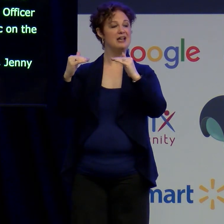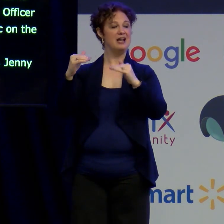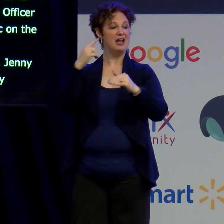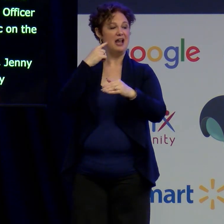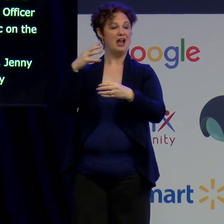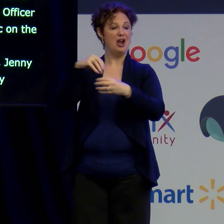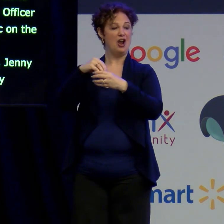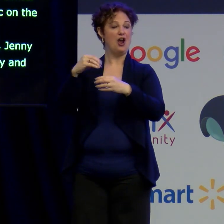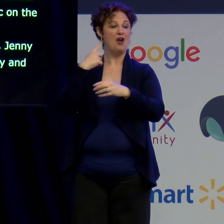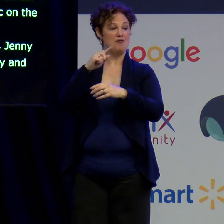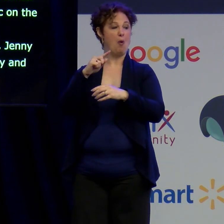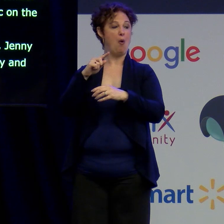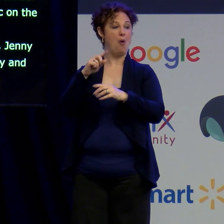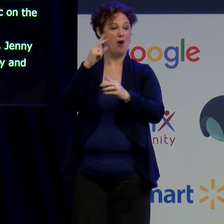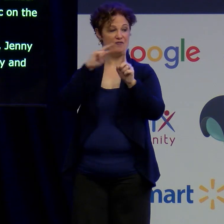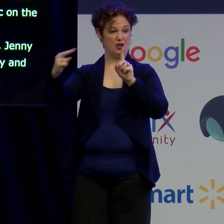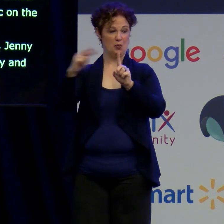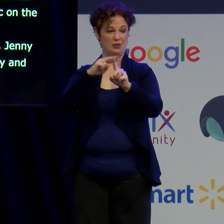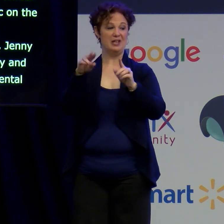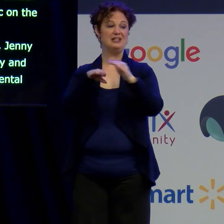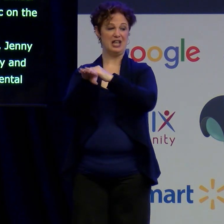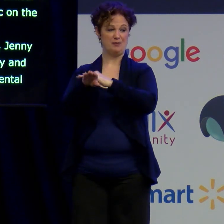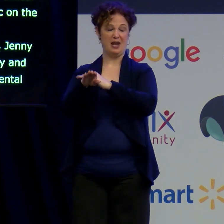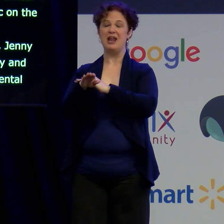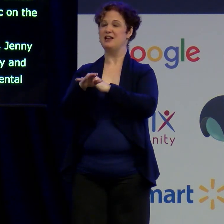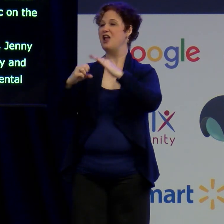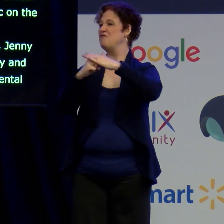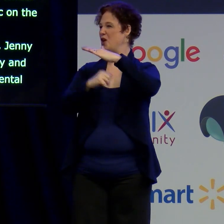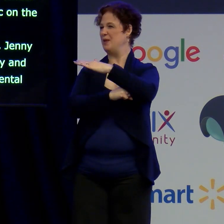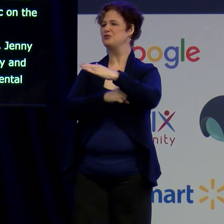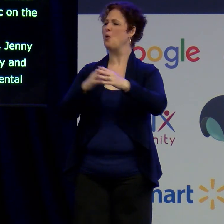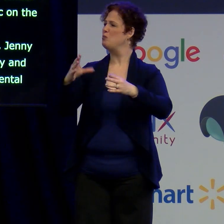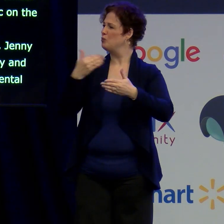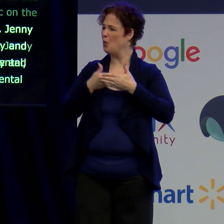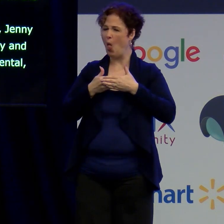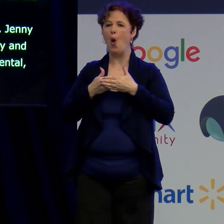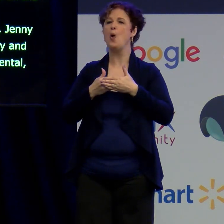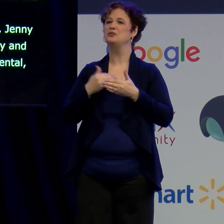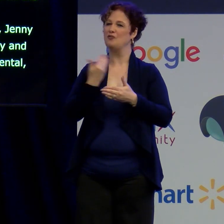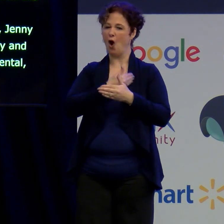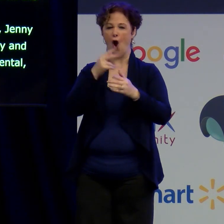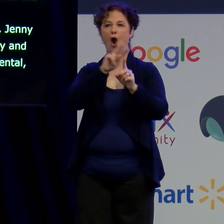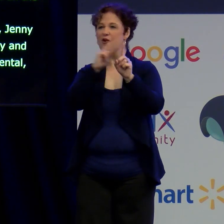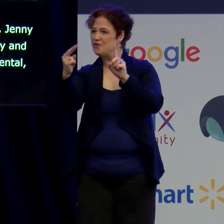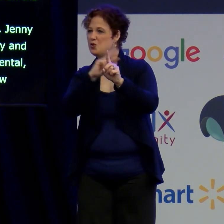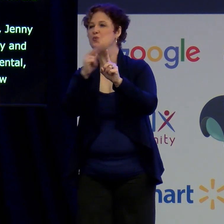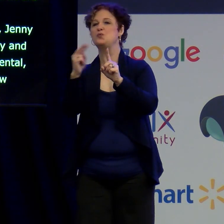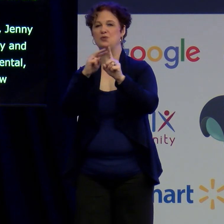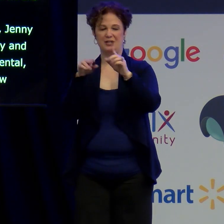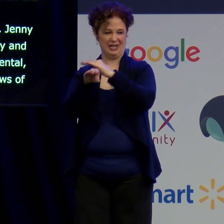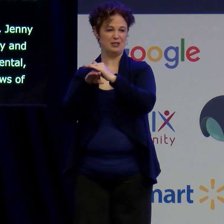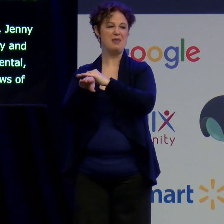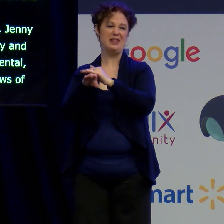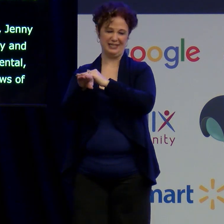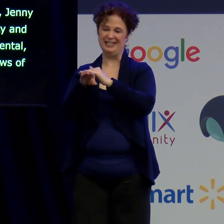as a fundamental right. So very close to our own views of the world at GCICT and